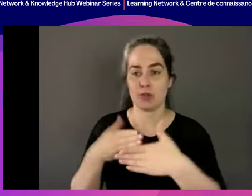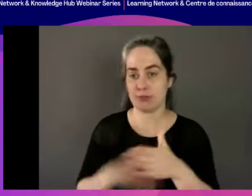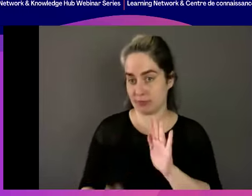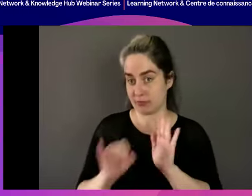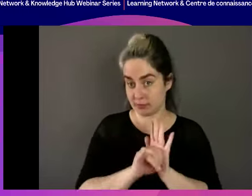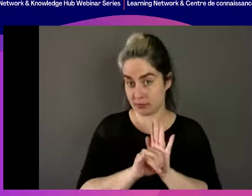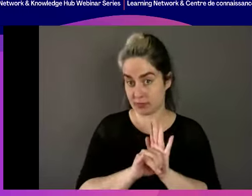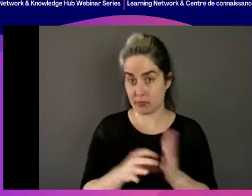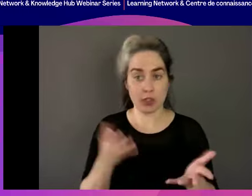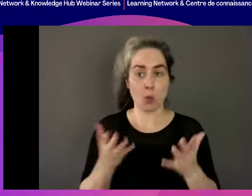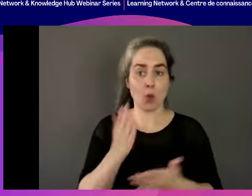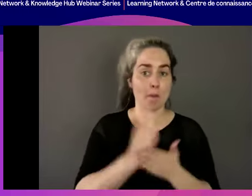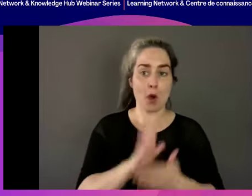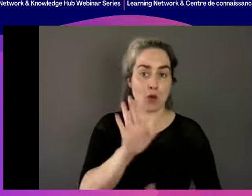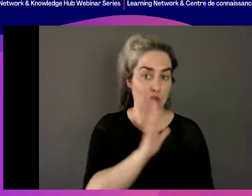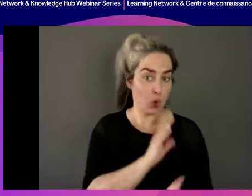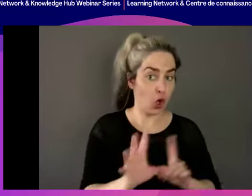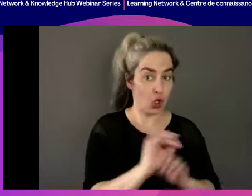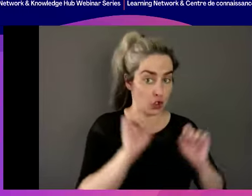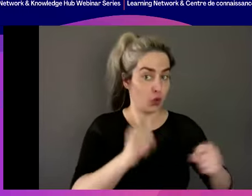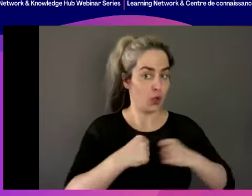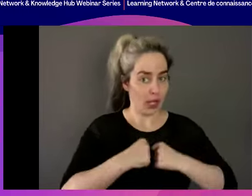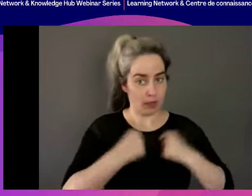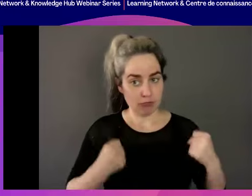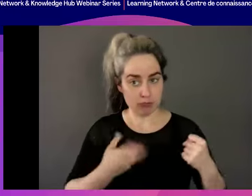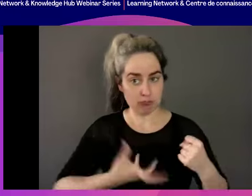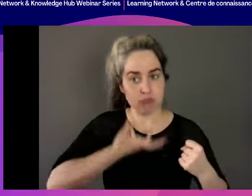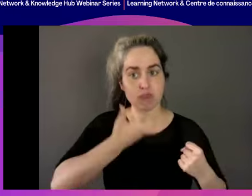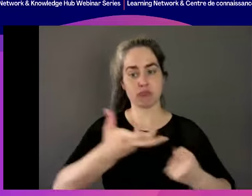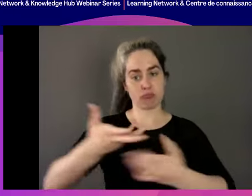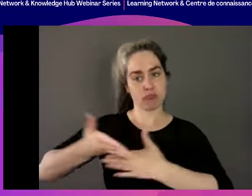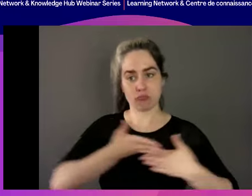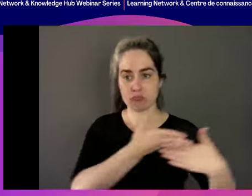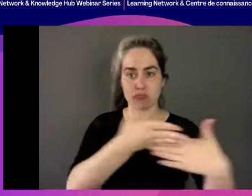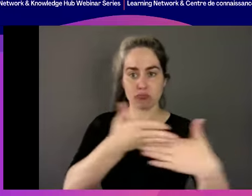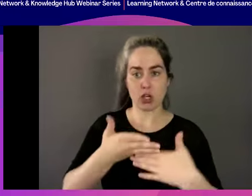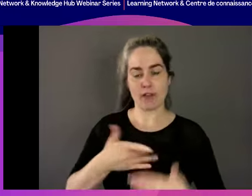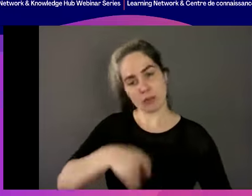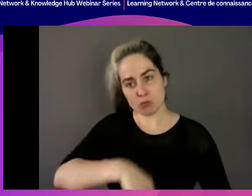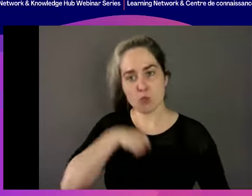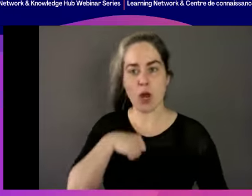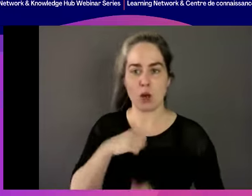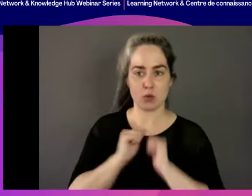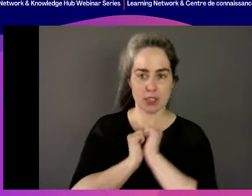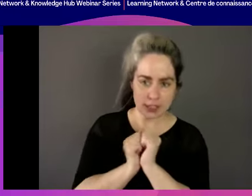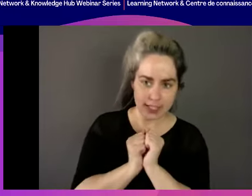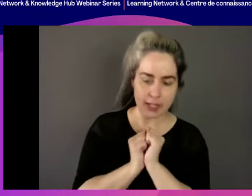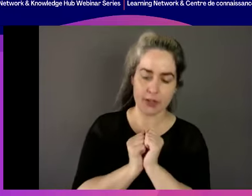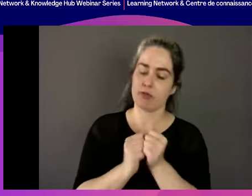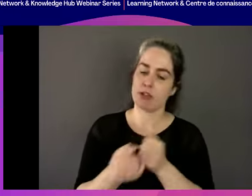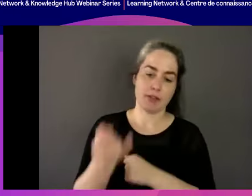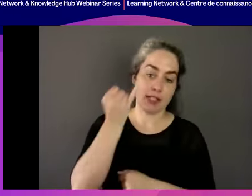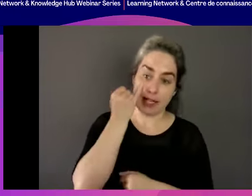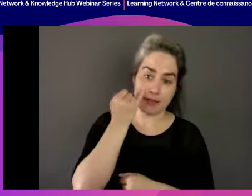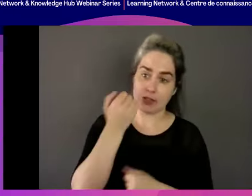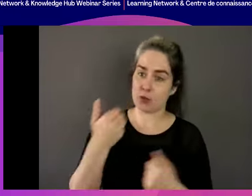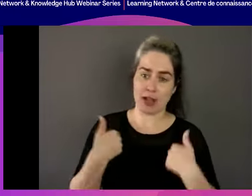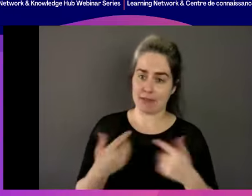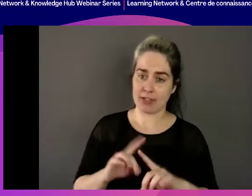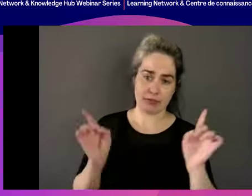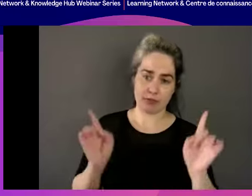your cultural identity you can share and take pride in together, even if you might have some